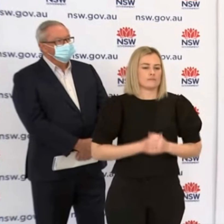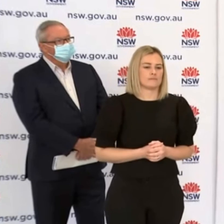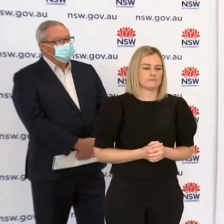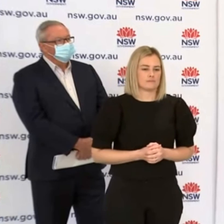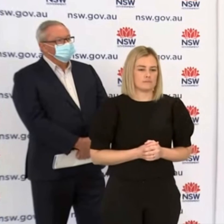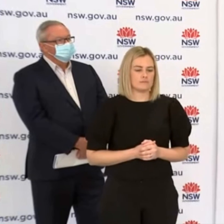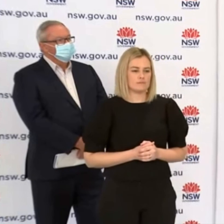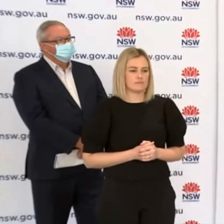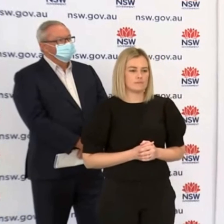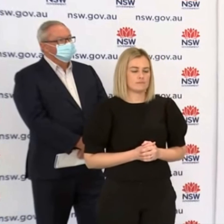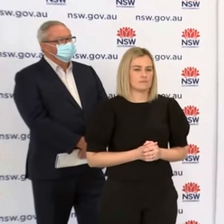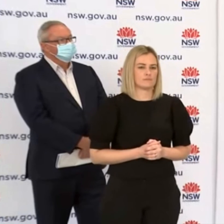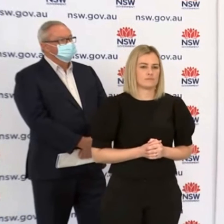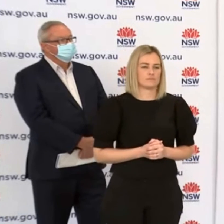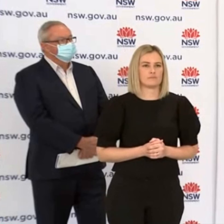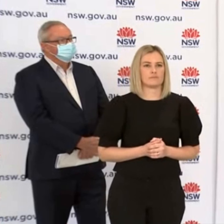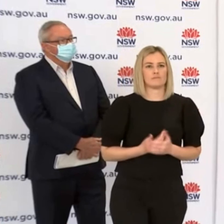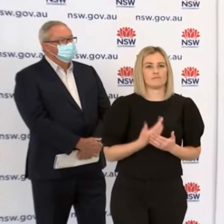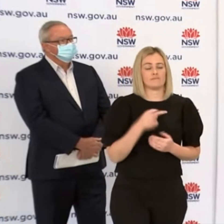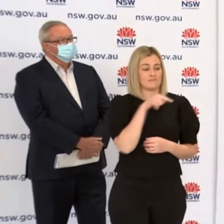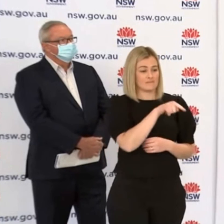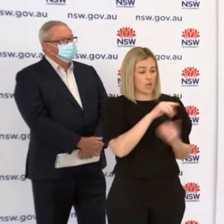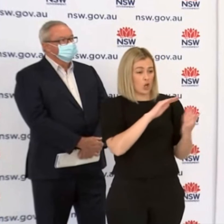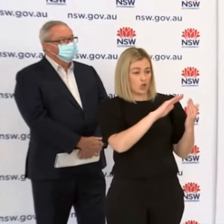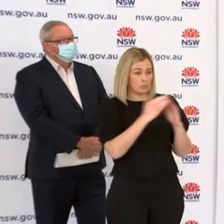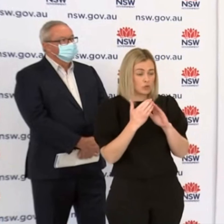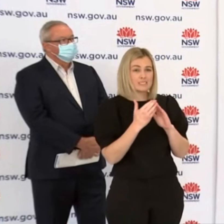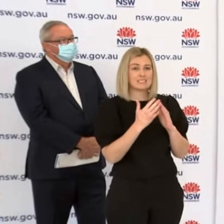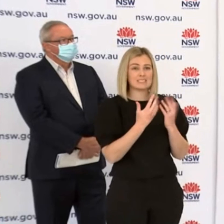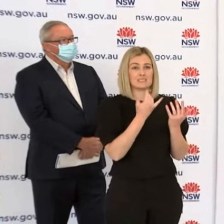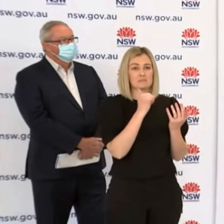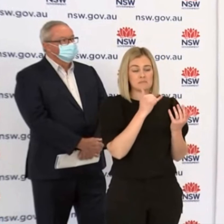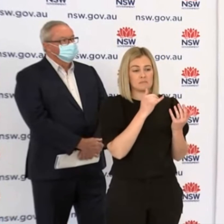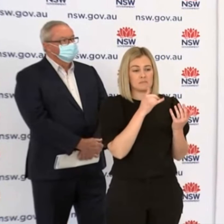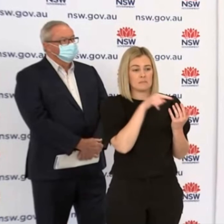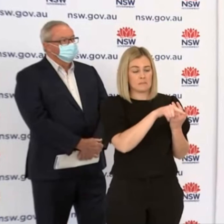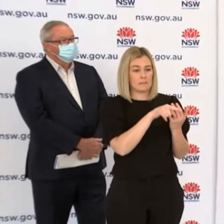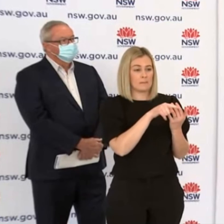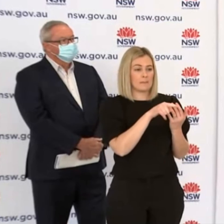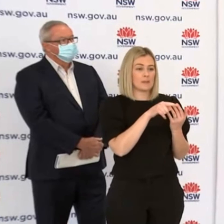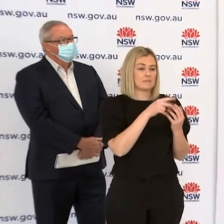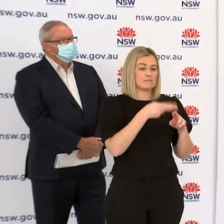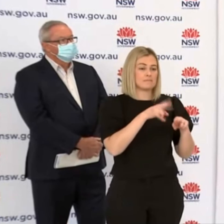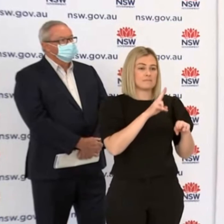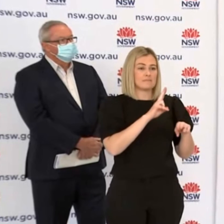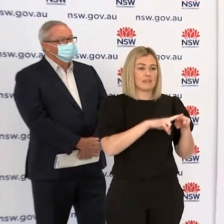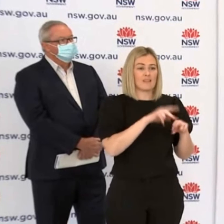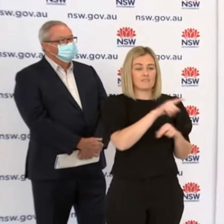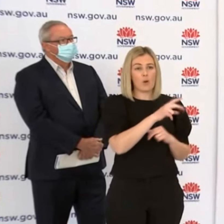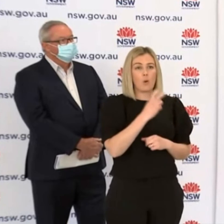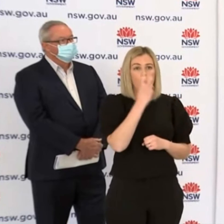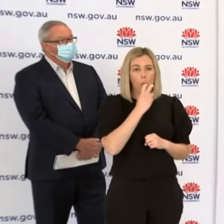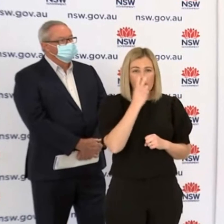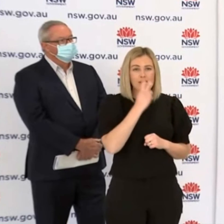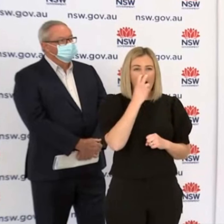age makeup of those communities can impact how many people get very sick, because the older you are, the more likely you are to get sick